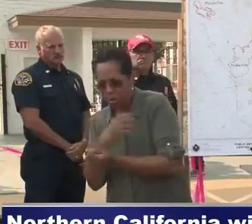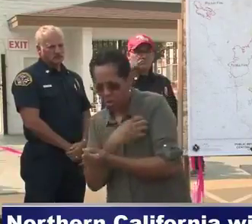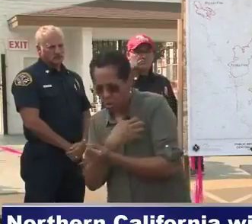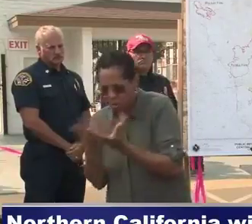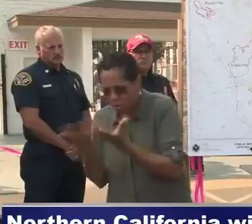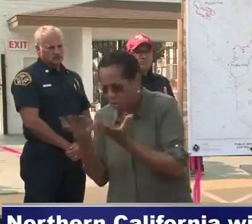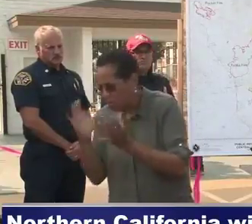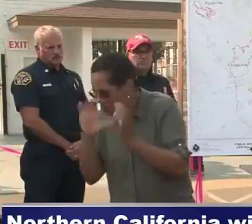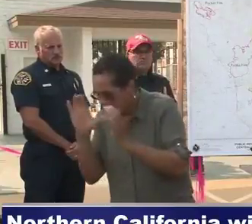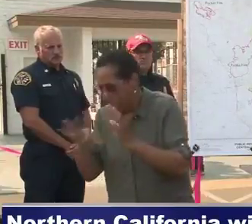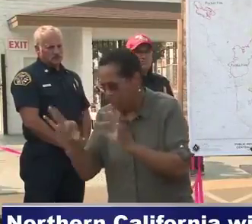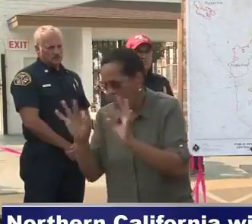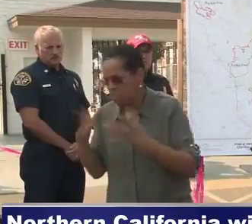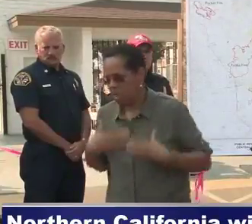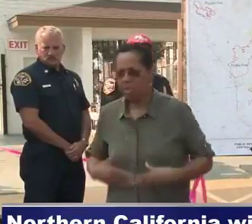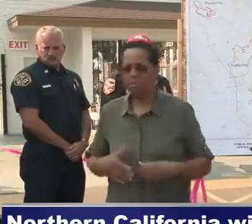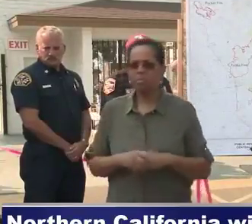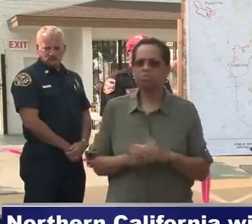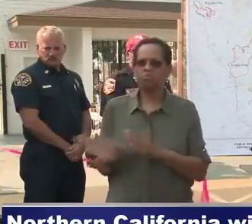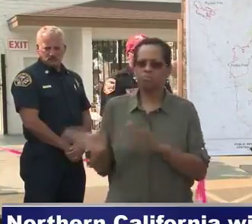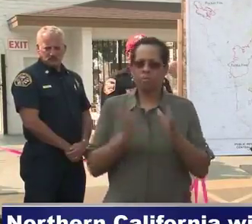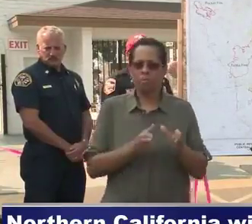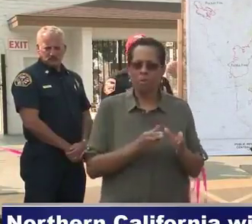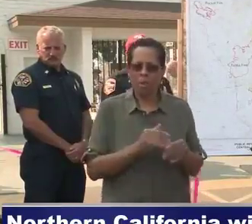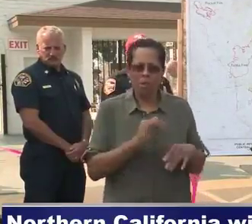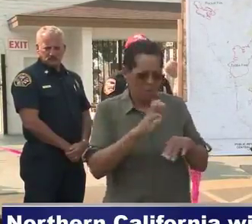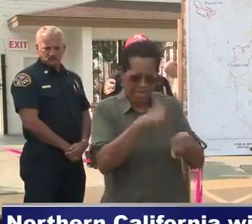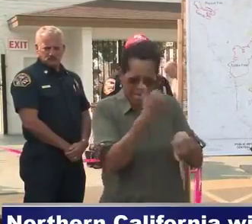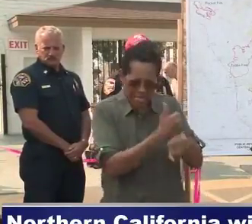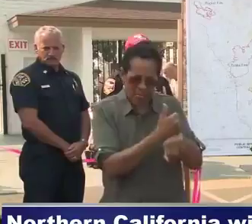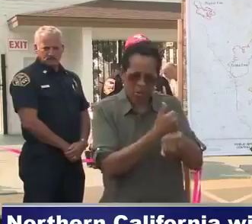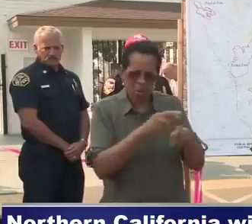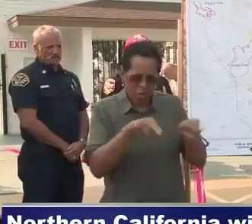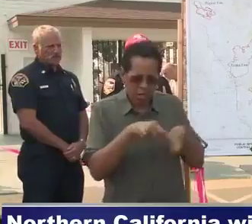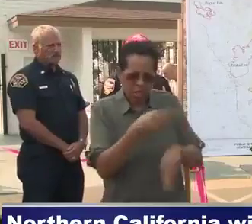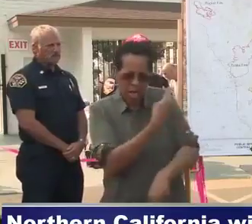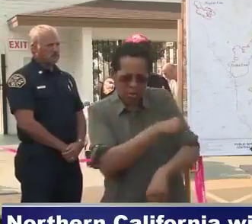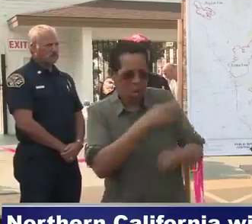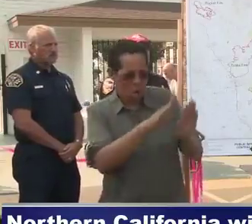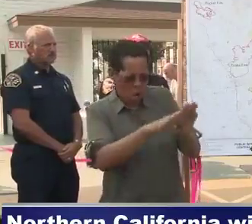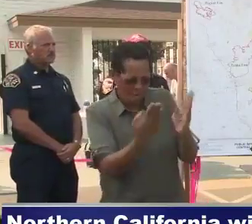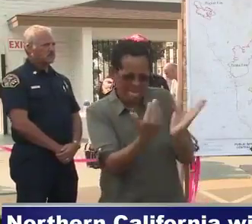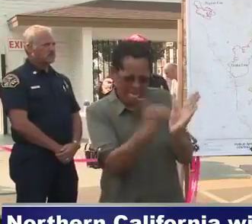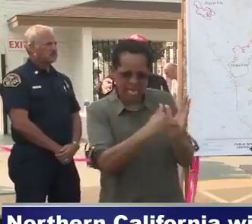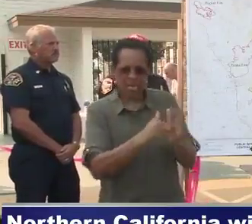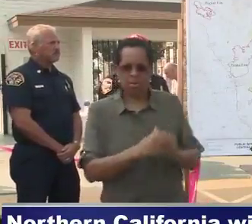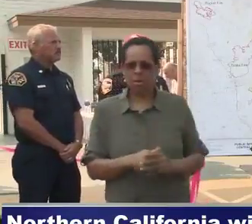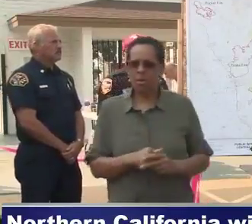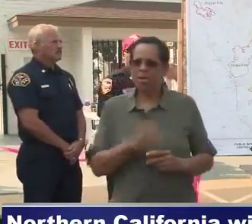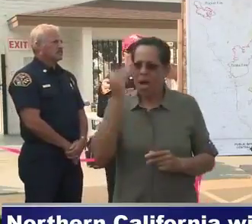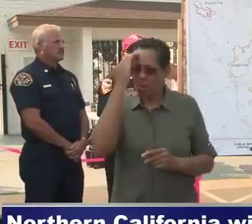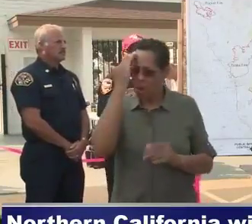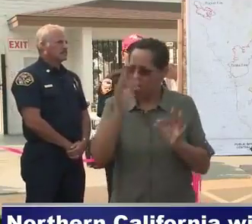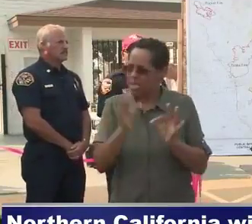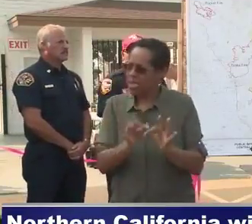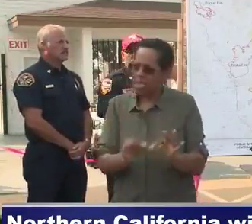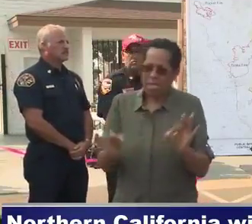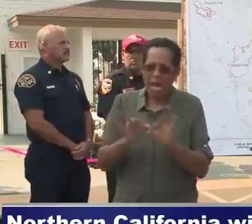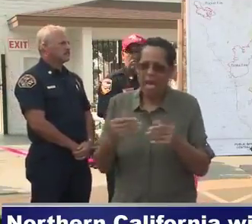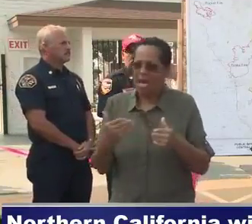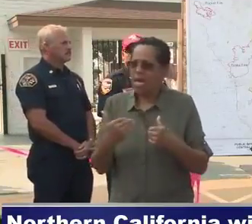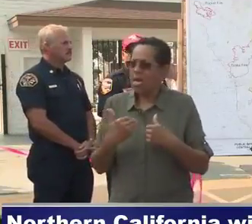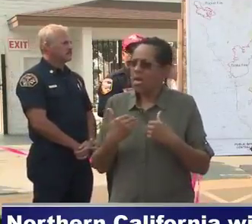other area is getting our regional hospitals open. Very important for this community to have those facilities up and running at full